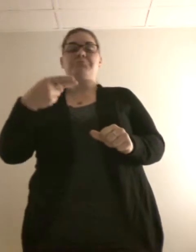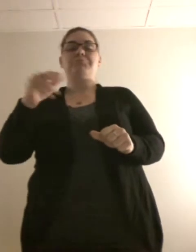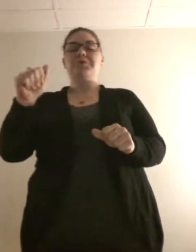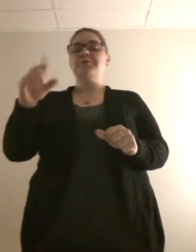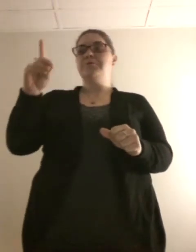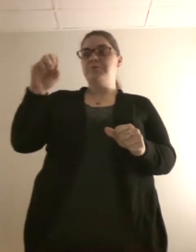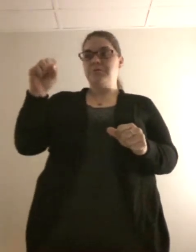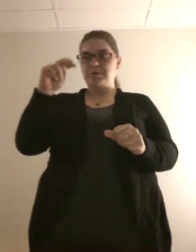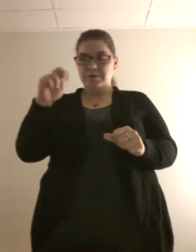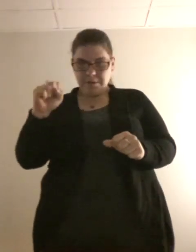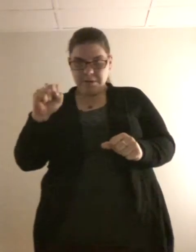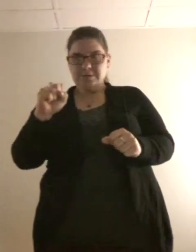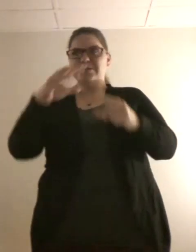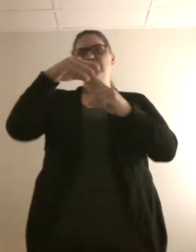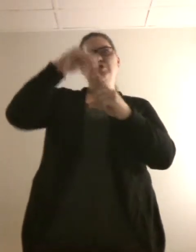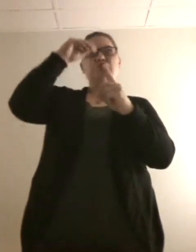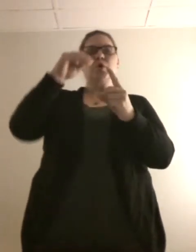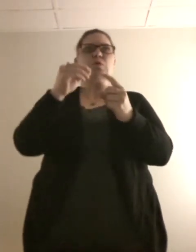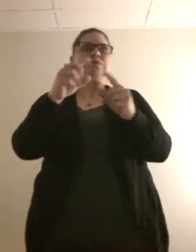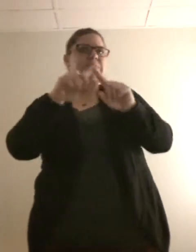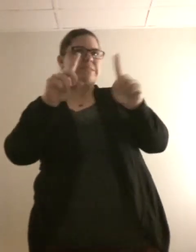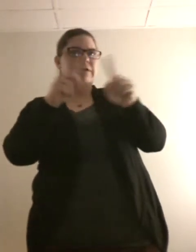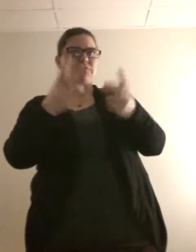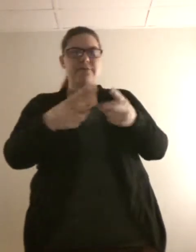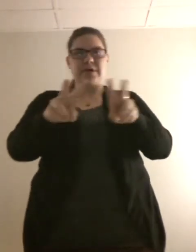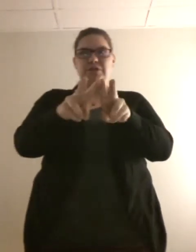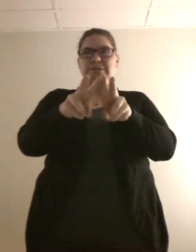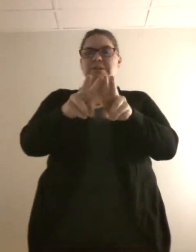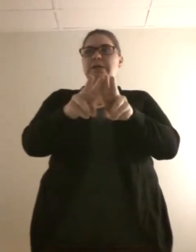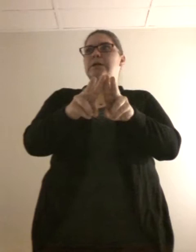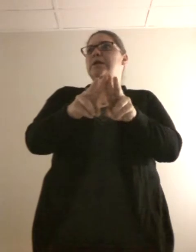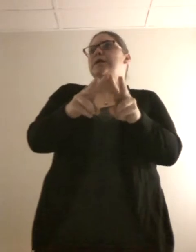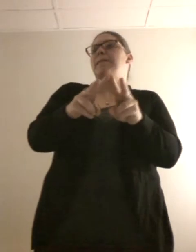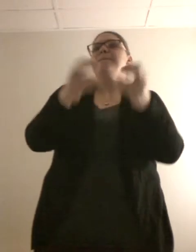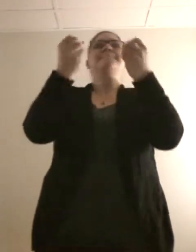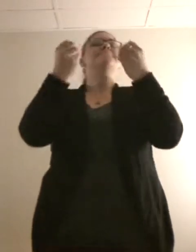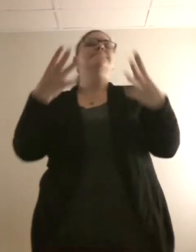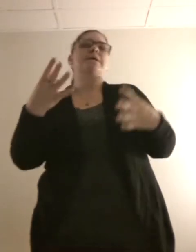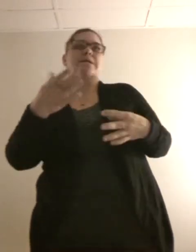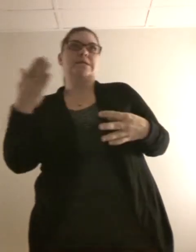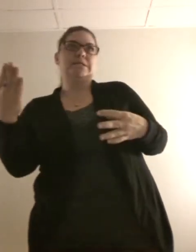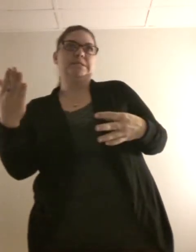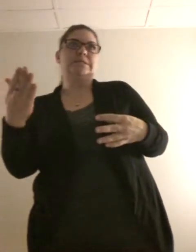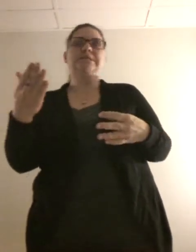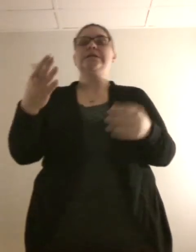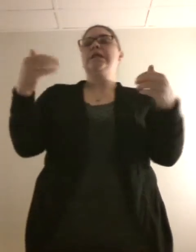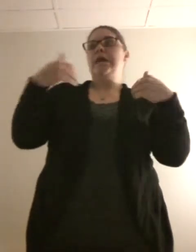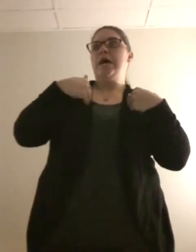values. Okay, but anything can have values and anything can have color. How do you know this is a flower? Matt? The shape